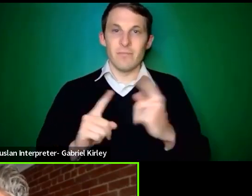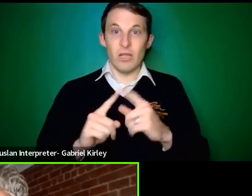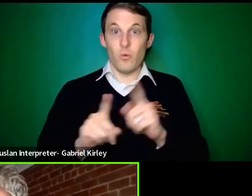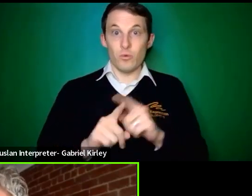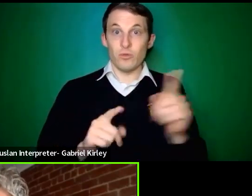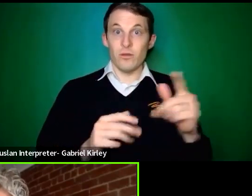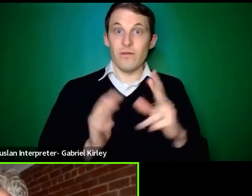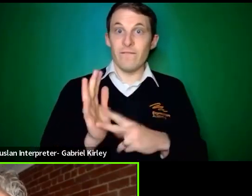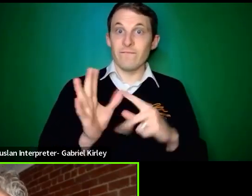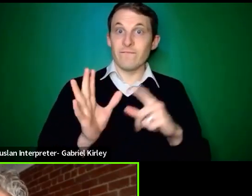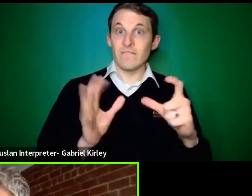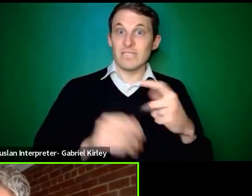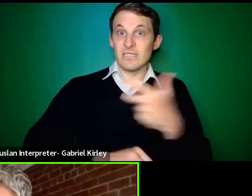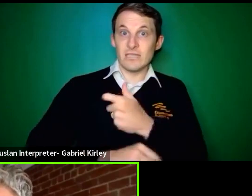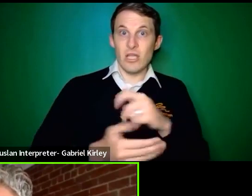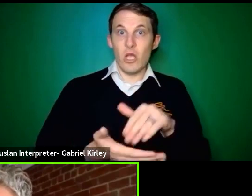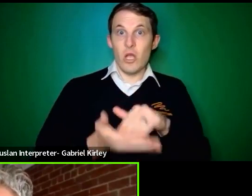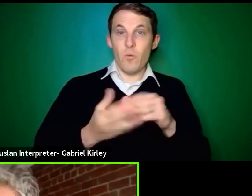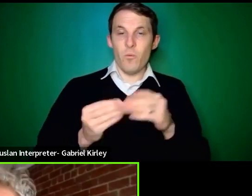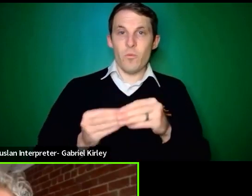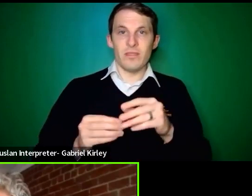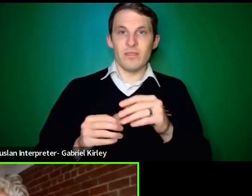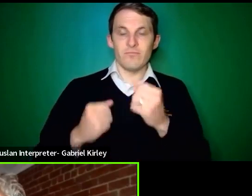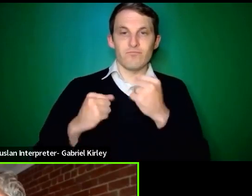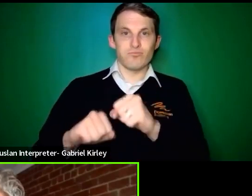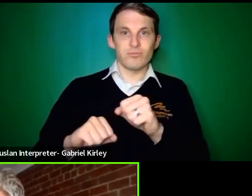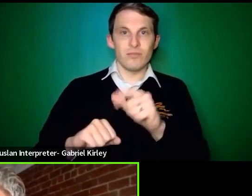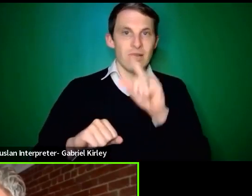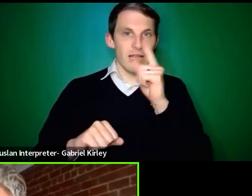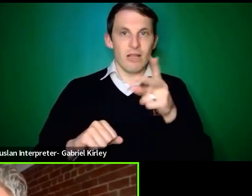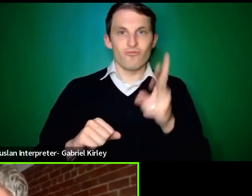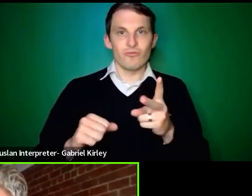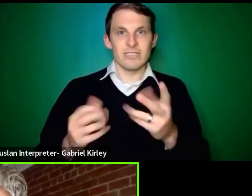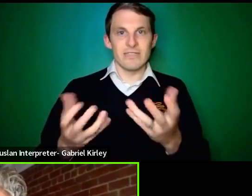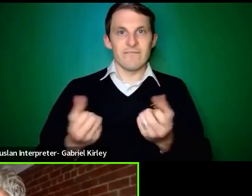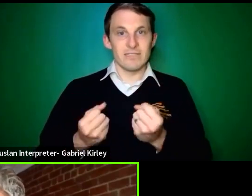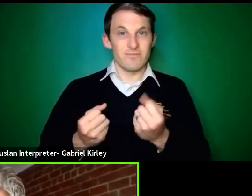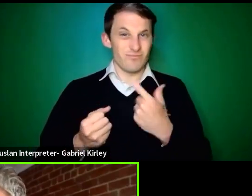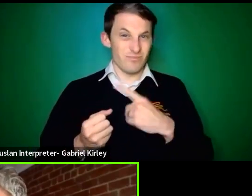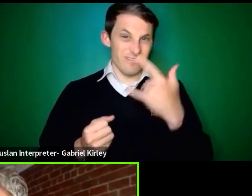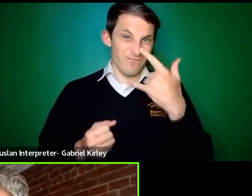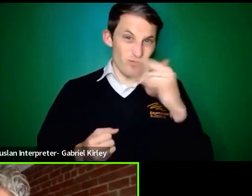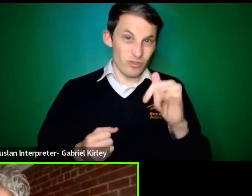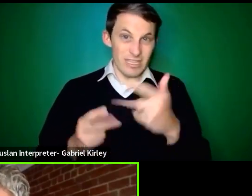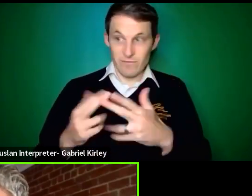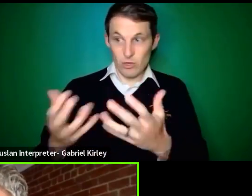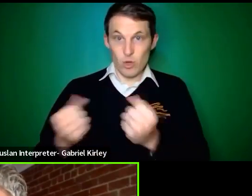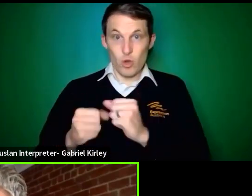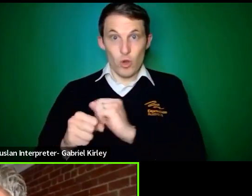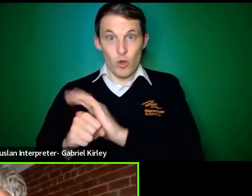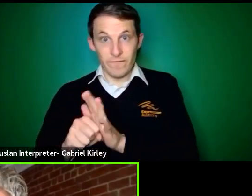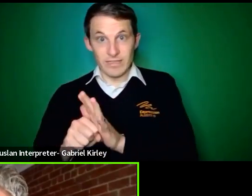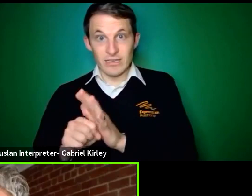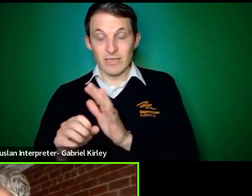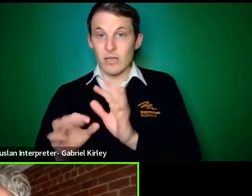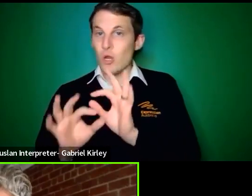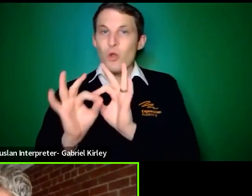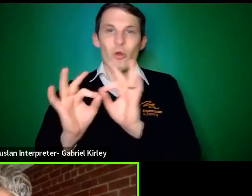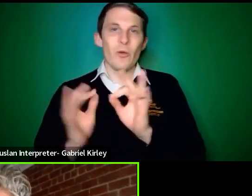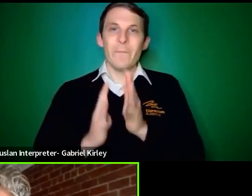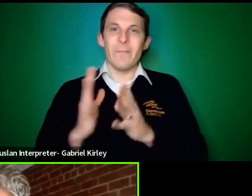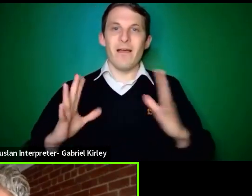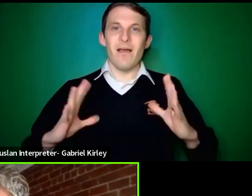because the terrible problem is that having had COVID once doesn't mean you're not going to get it again. But vaccine